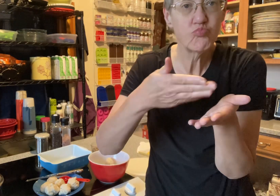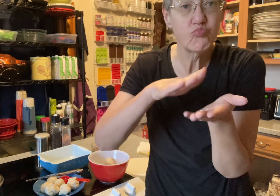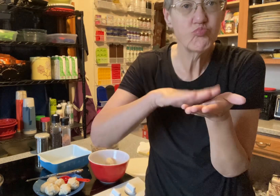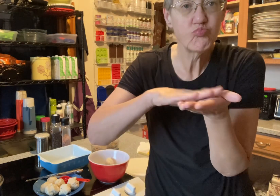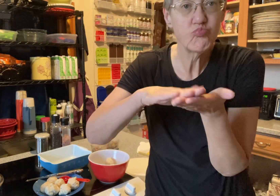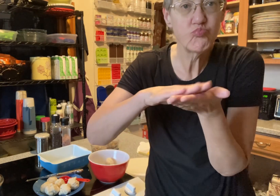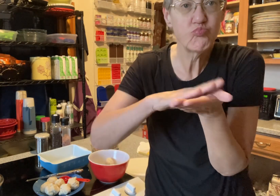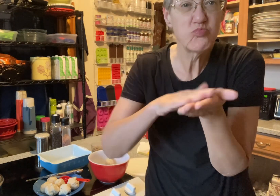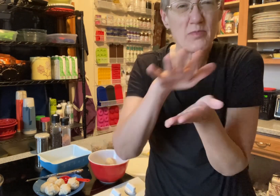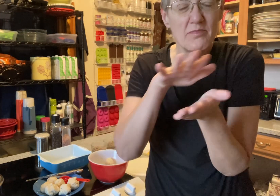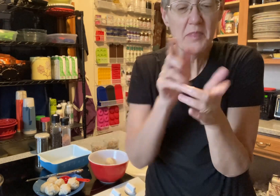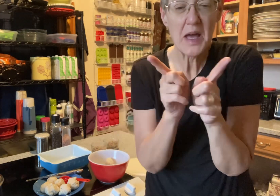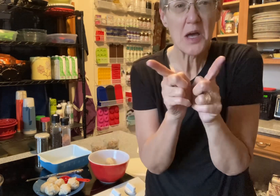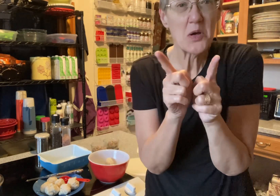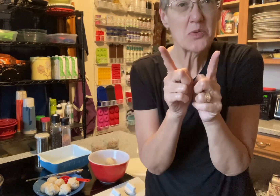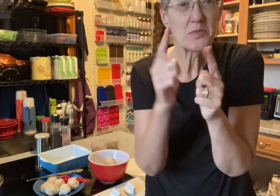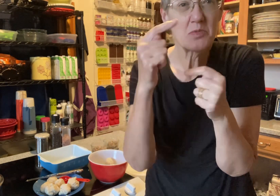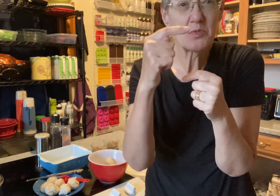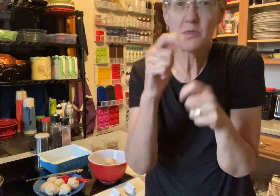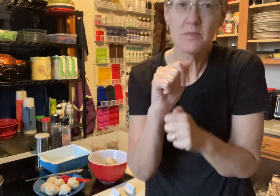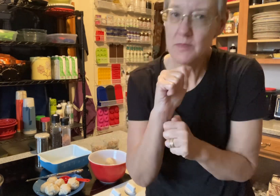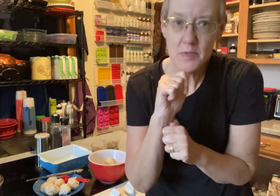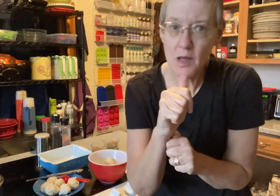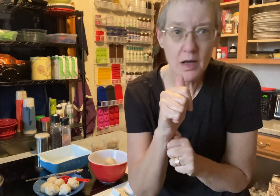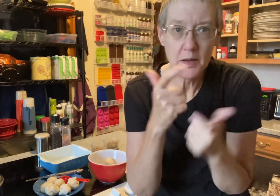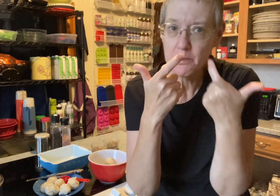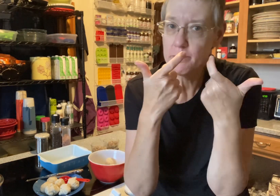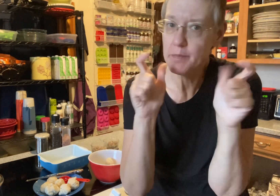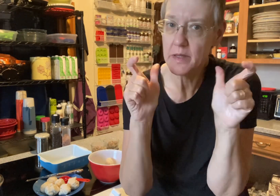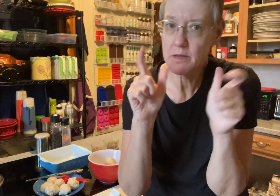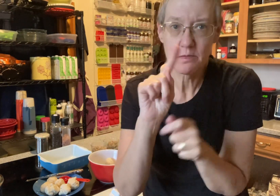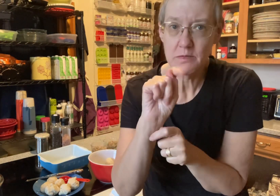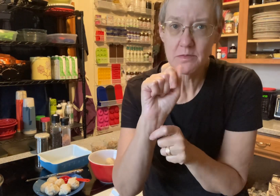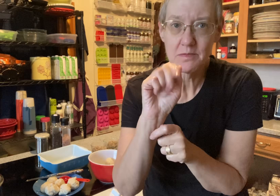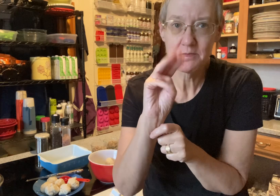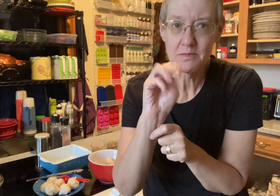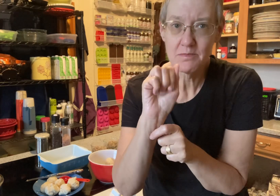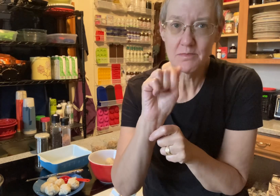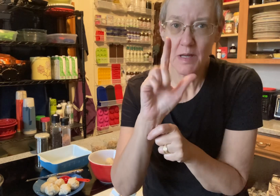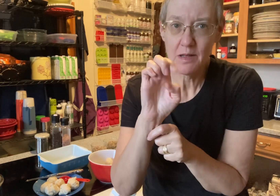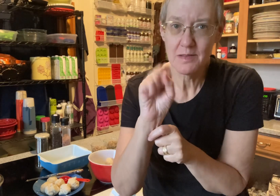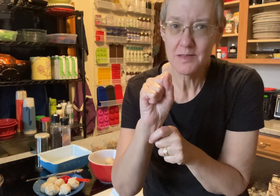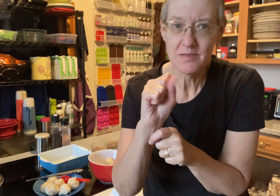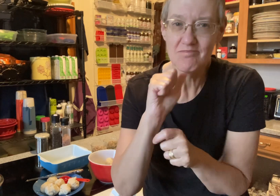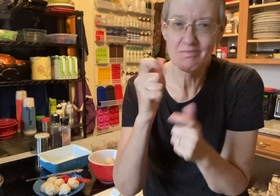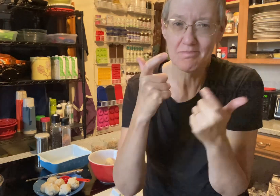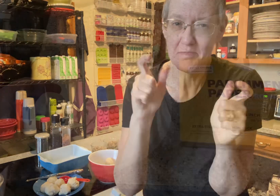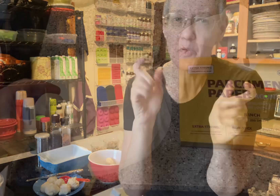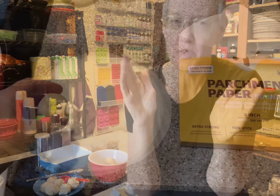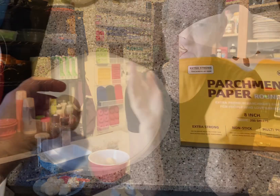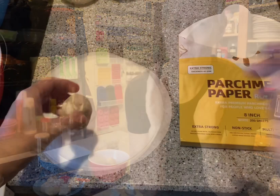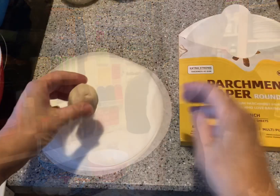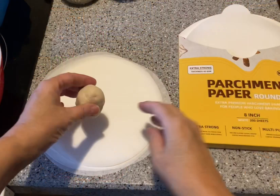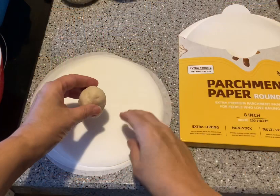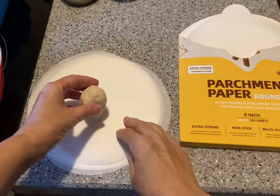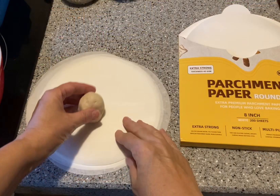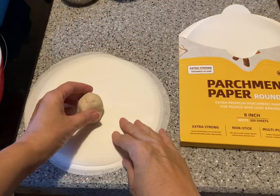I'm going to pat it out into a small rectangle. These aren't big tamales. These are small.